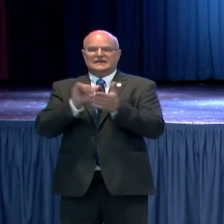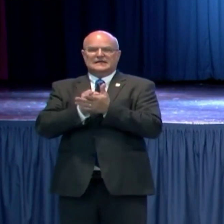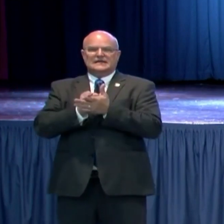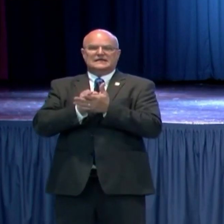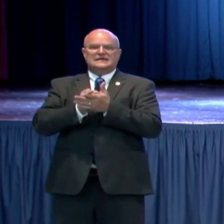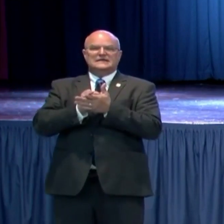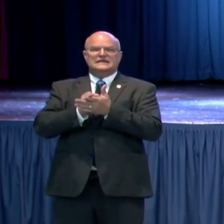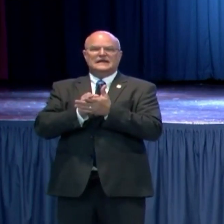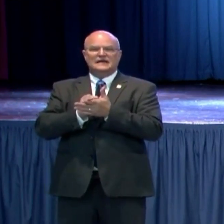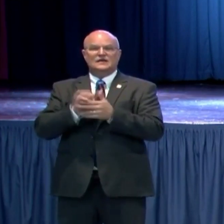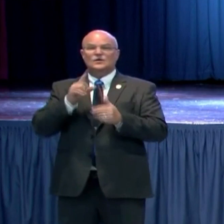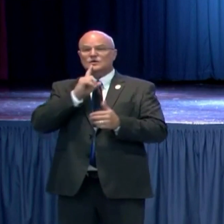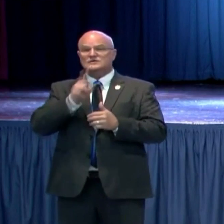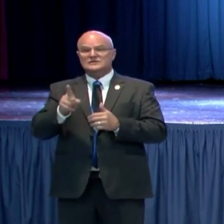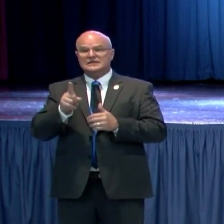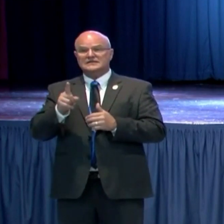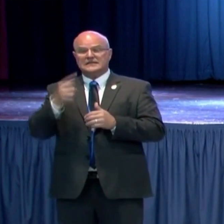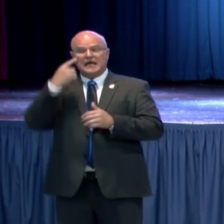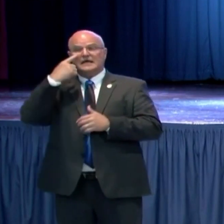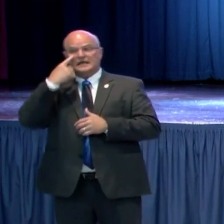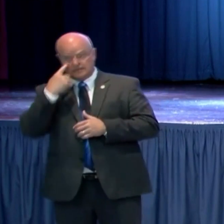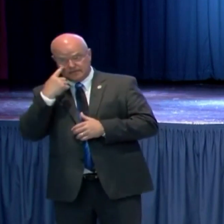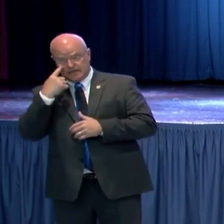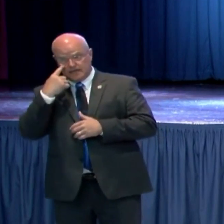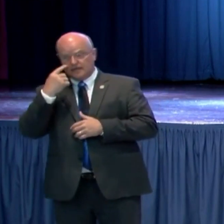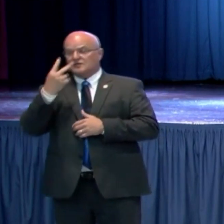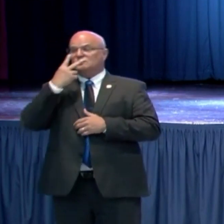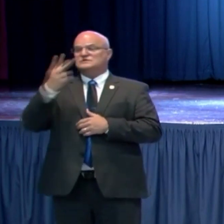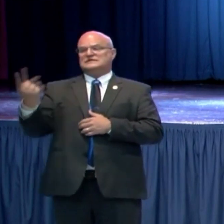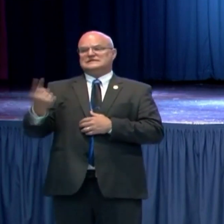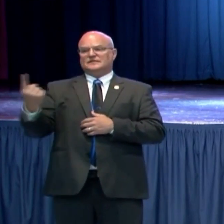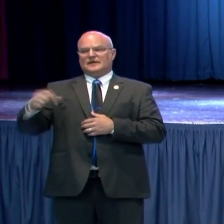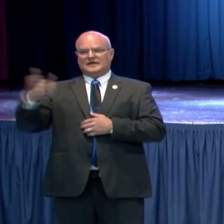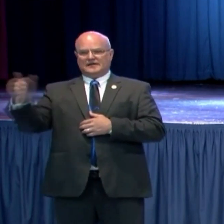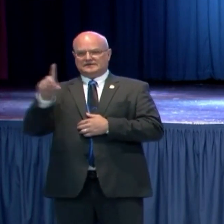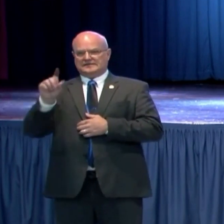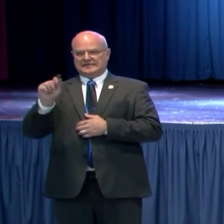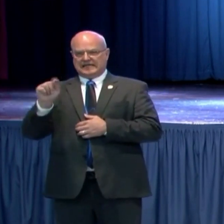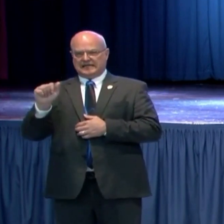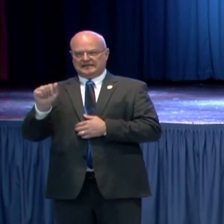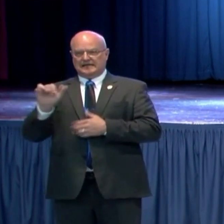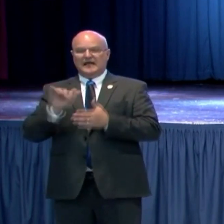that, which is exploiting whenever you're there and you see somebody else's